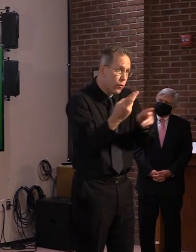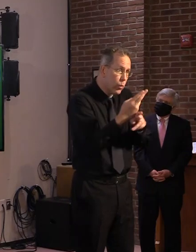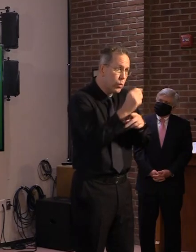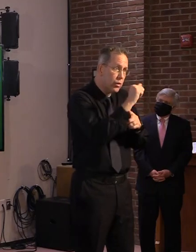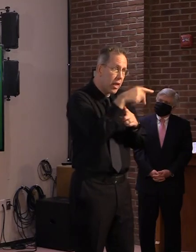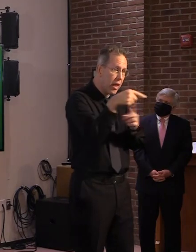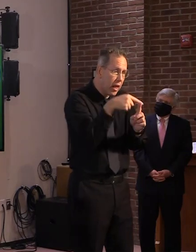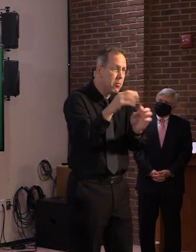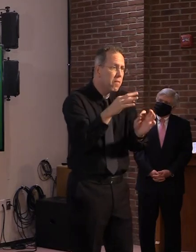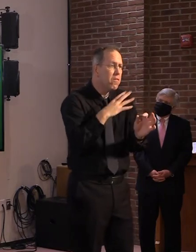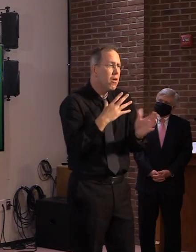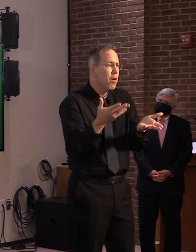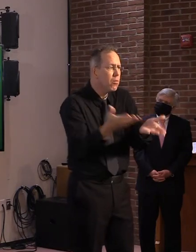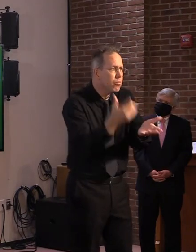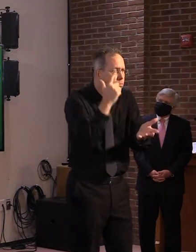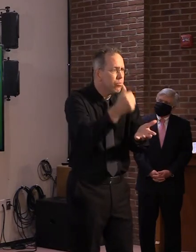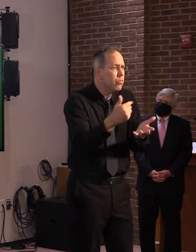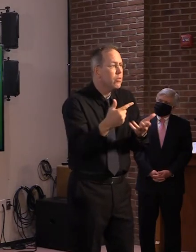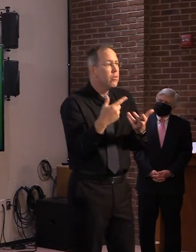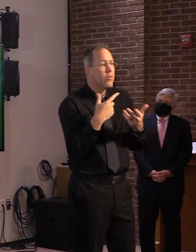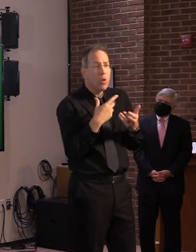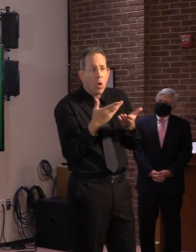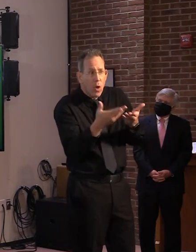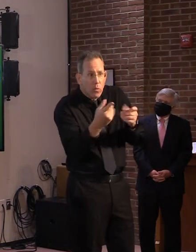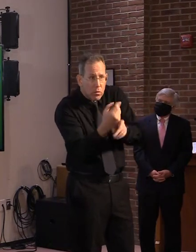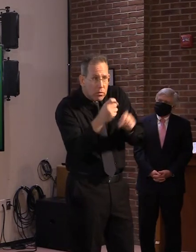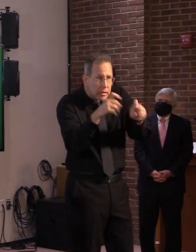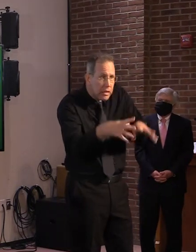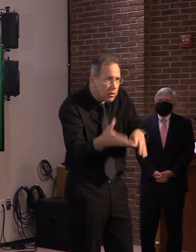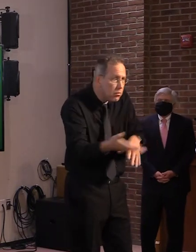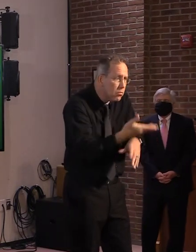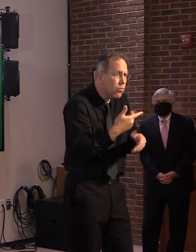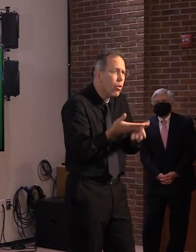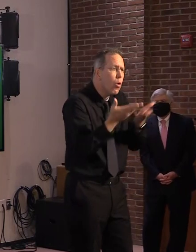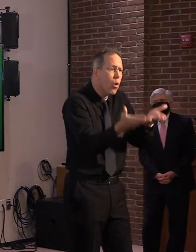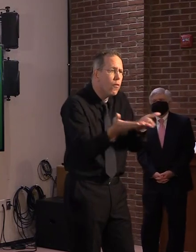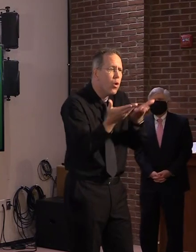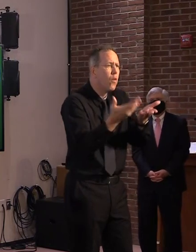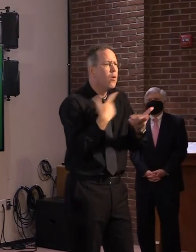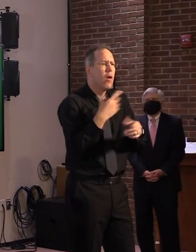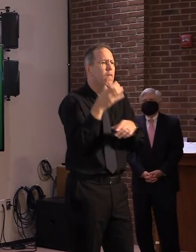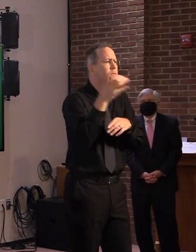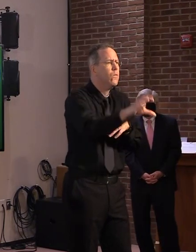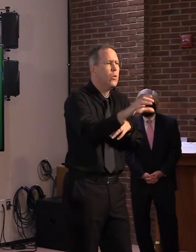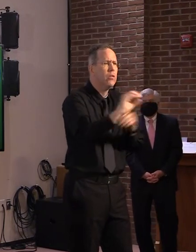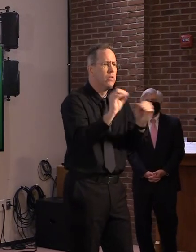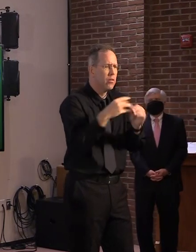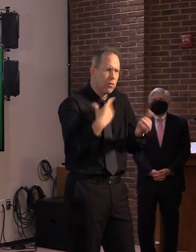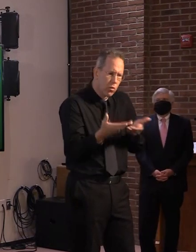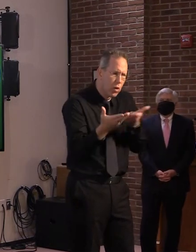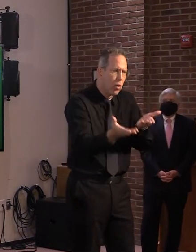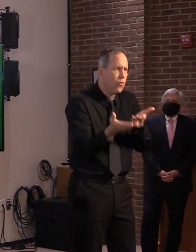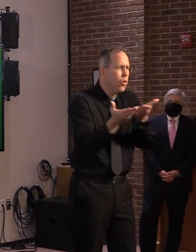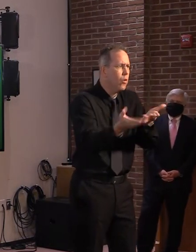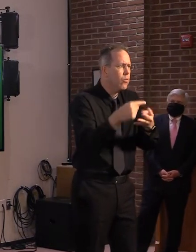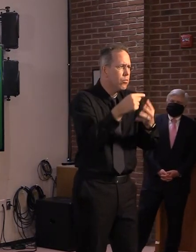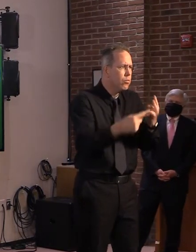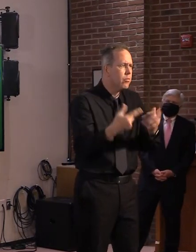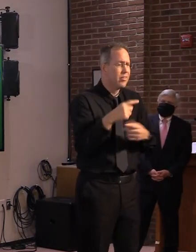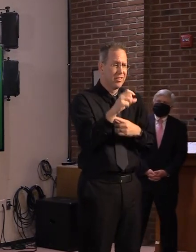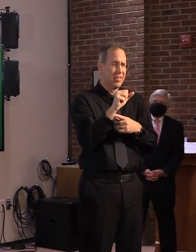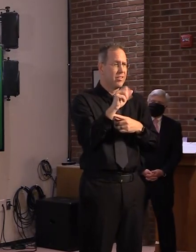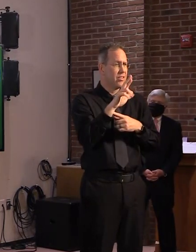quarantine. And Sarah Alert would certainly help them understand all of that as well. So again, it's meant to be helpful, it's not